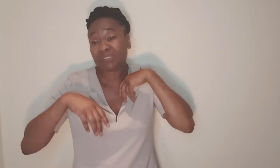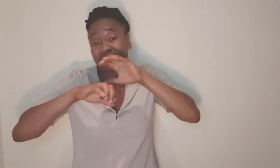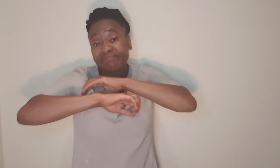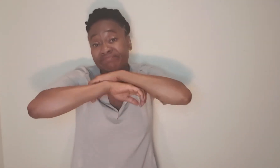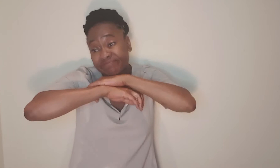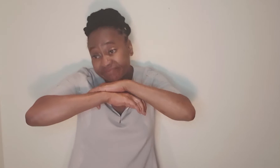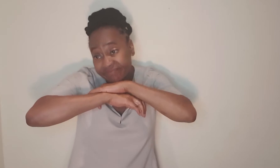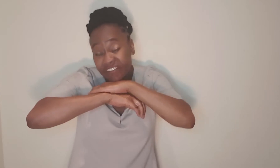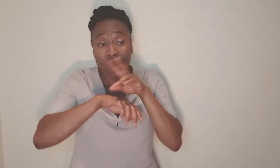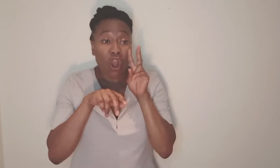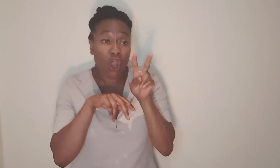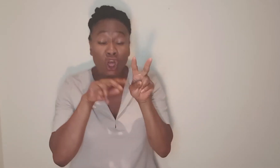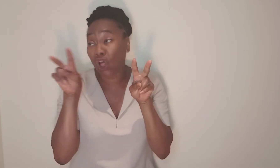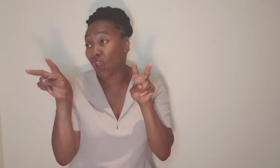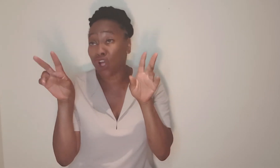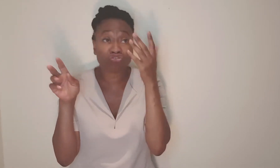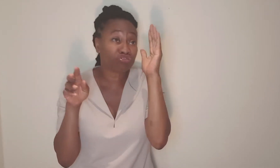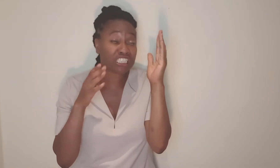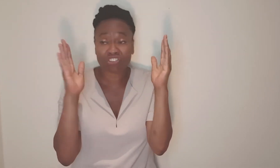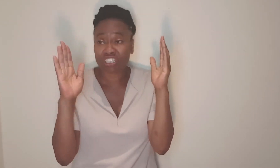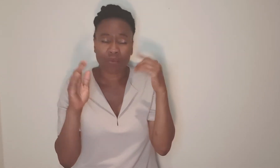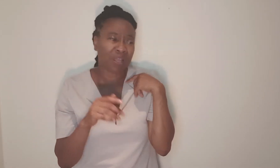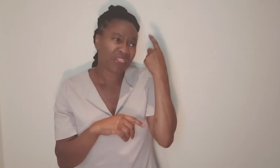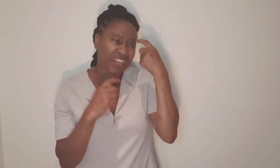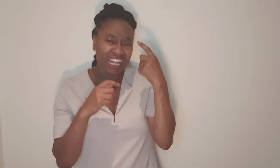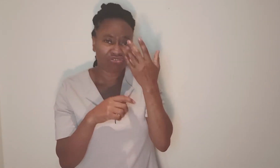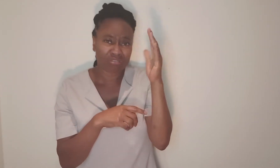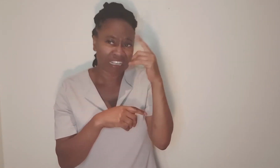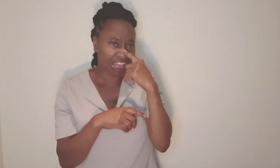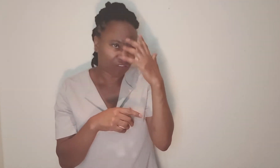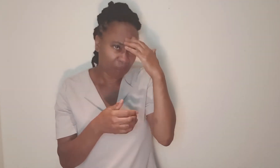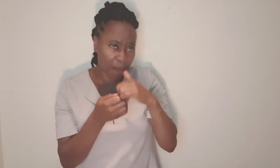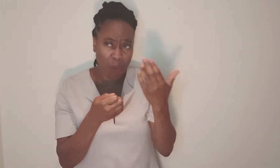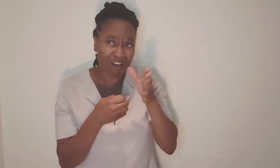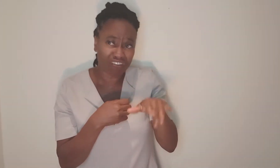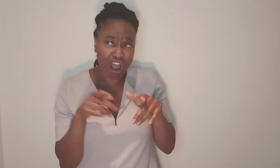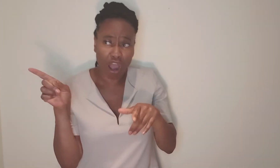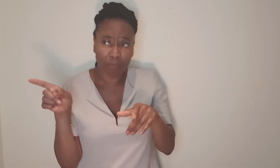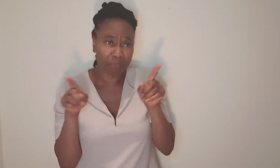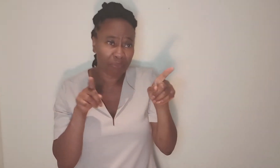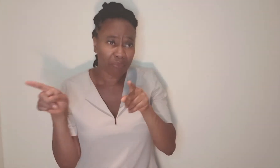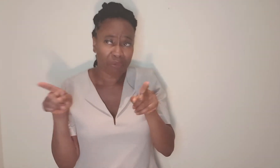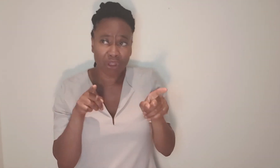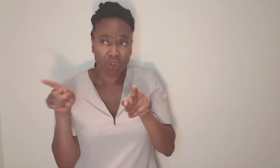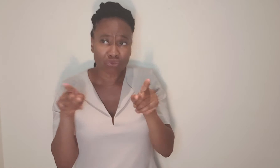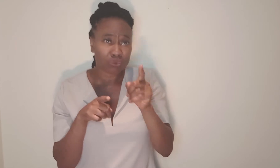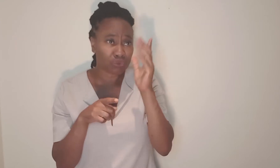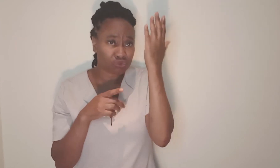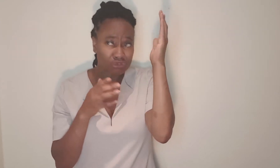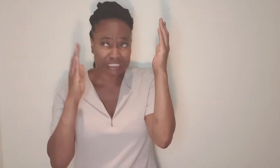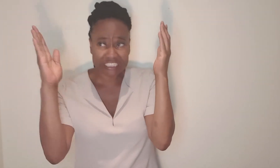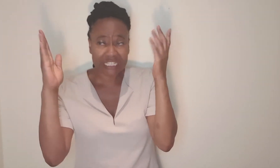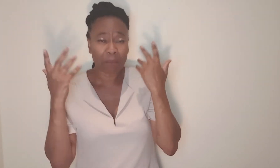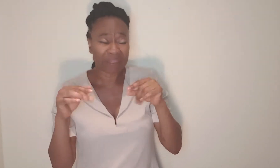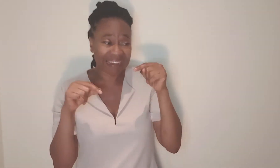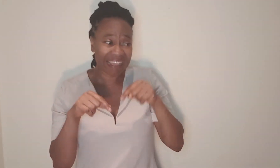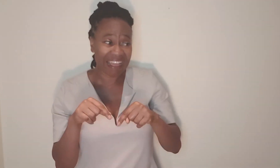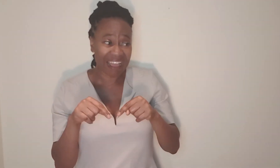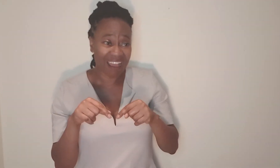window and look at them and think about whether trees can remember where they're from. Those 2 trees have been here nearly as